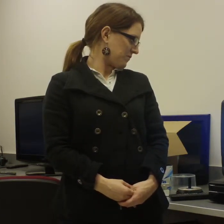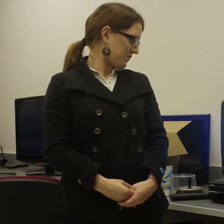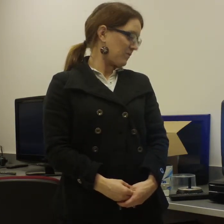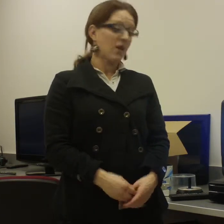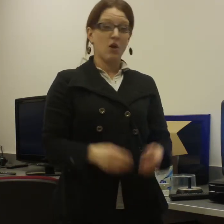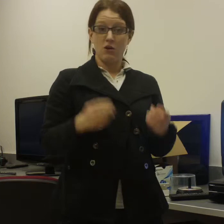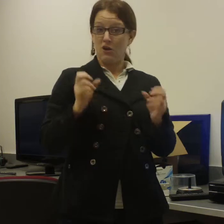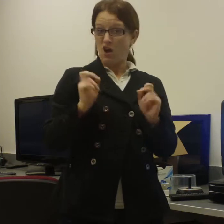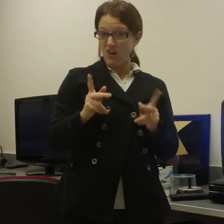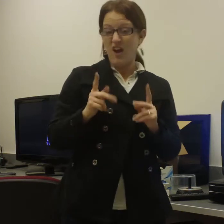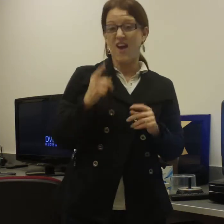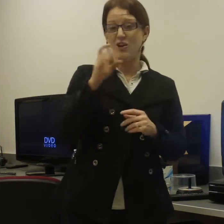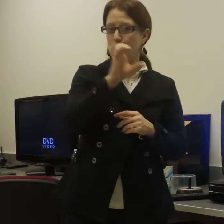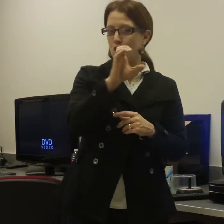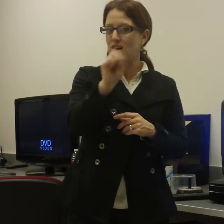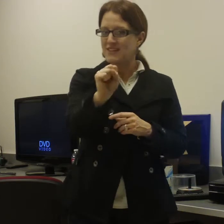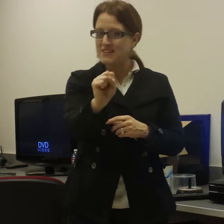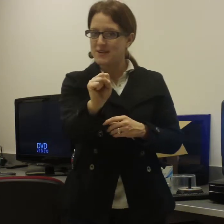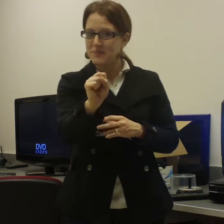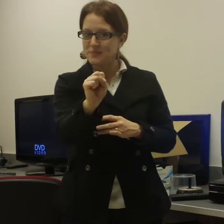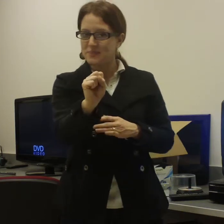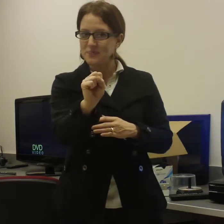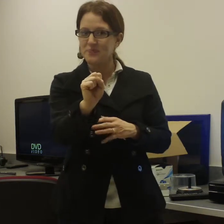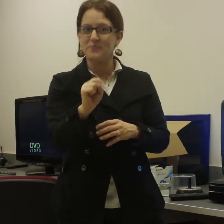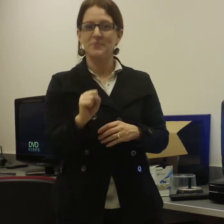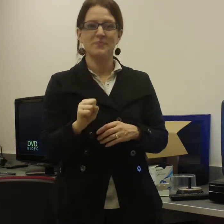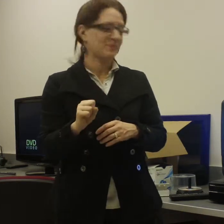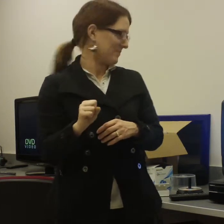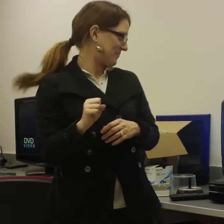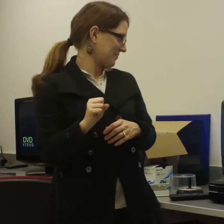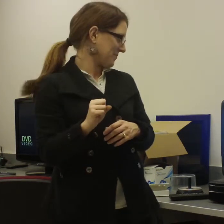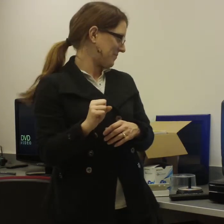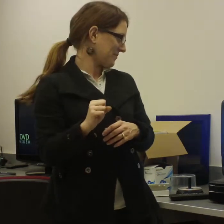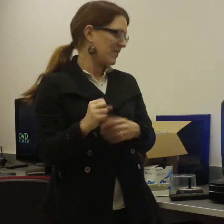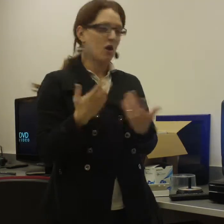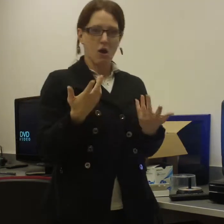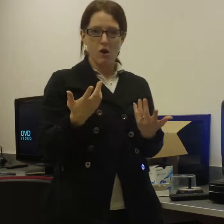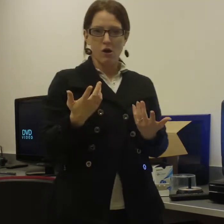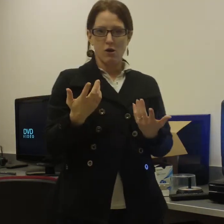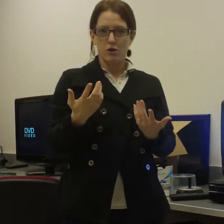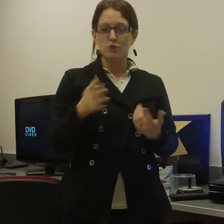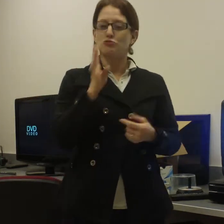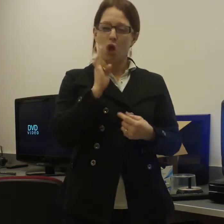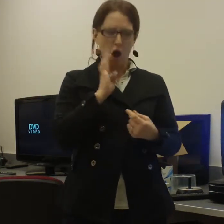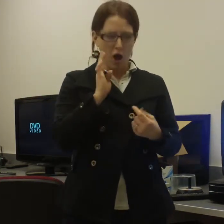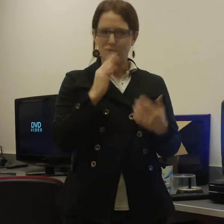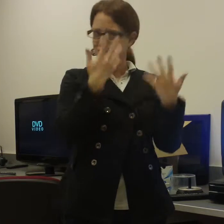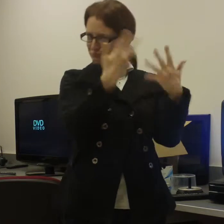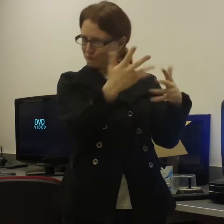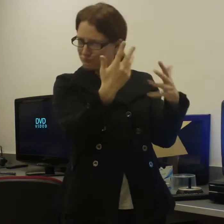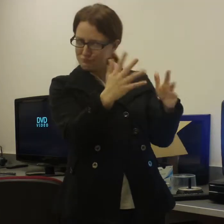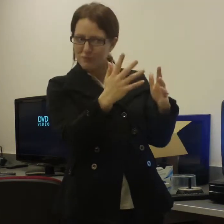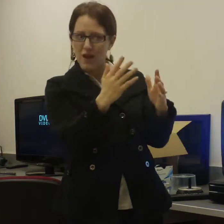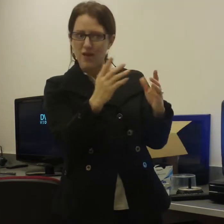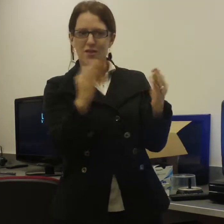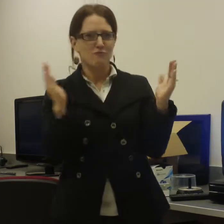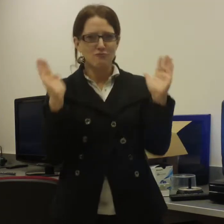Okay, circulatory system. And we've already said so far that the main component of the circulatory system is the